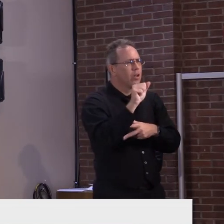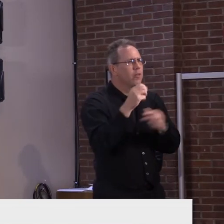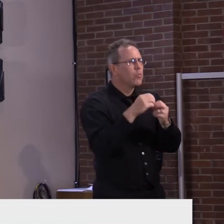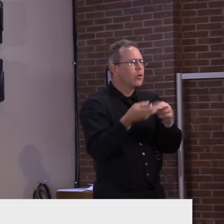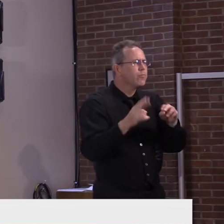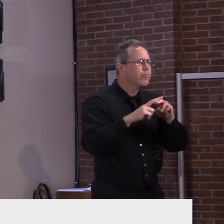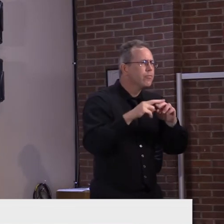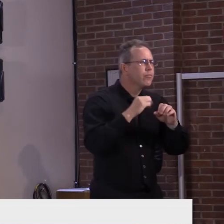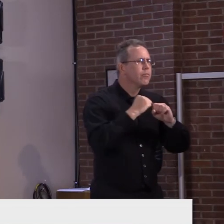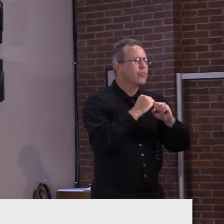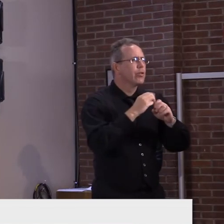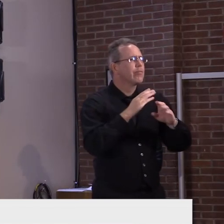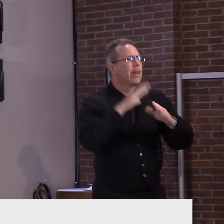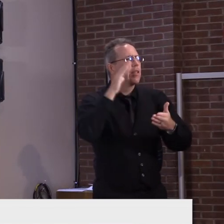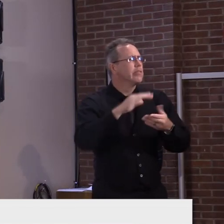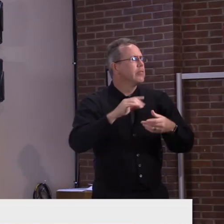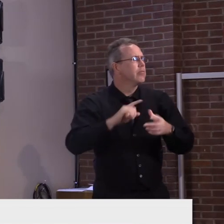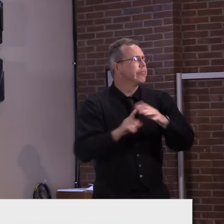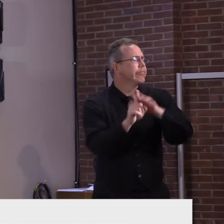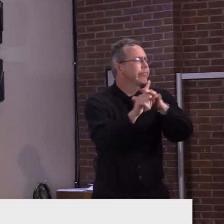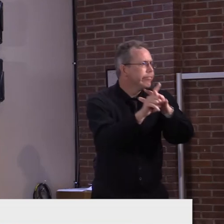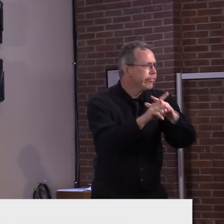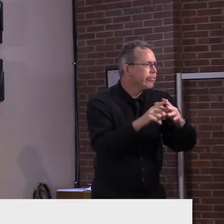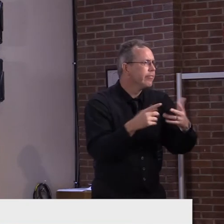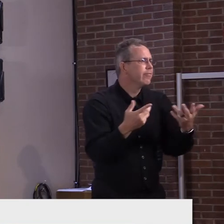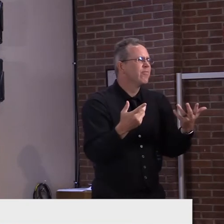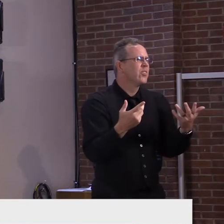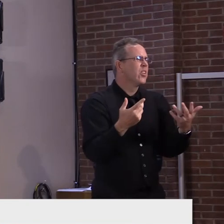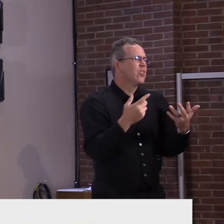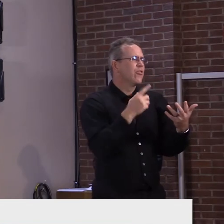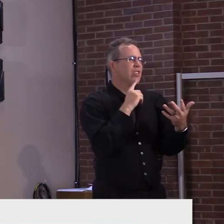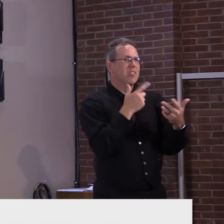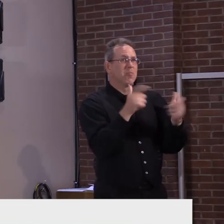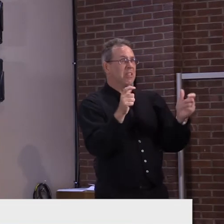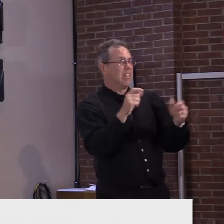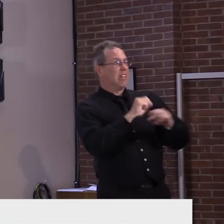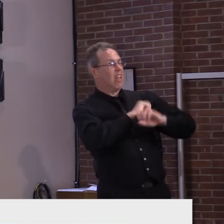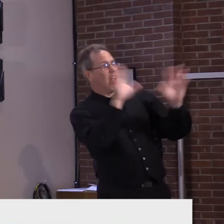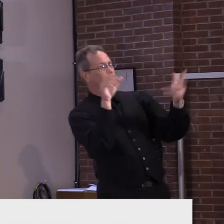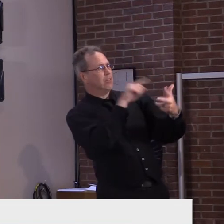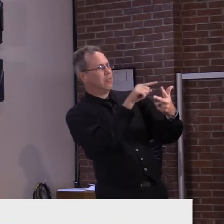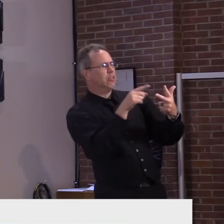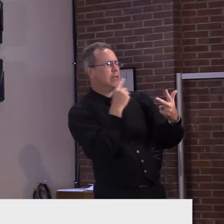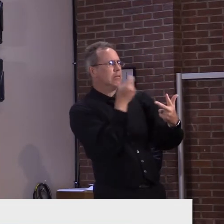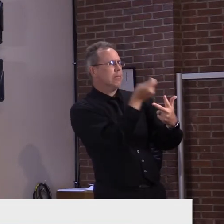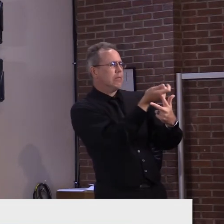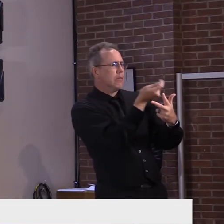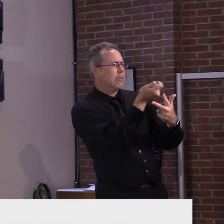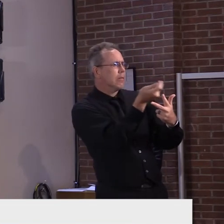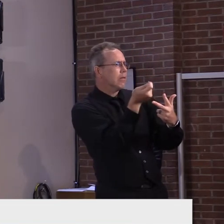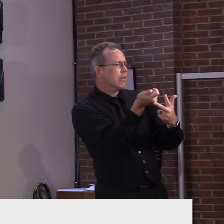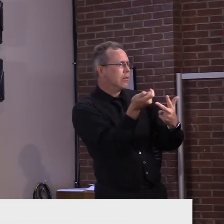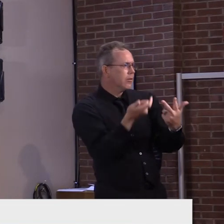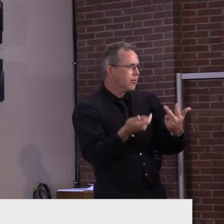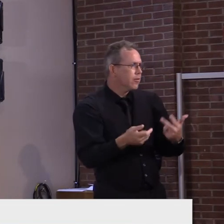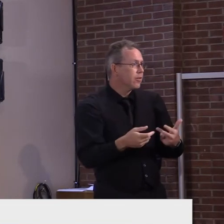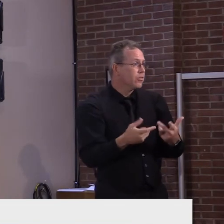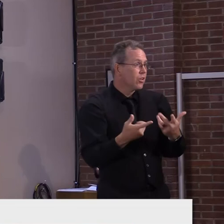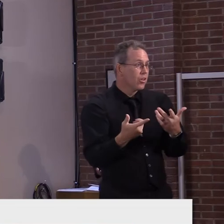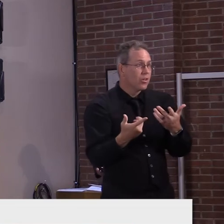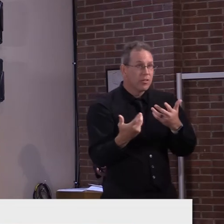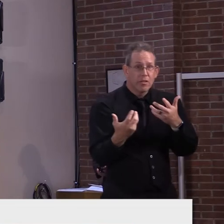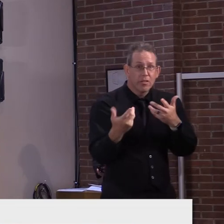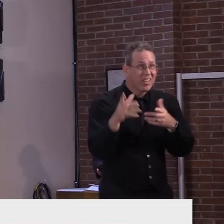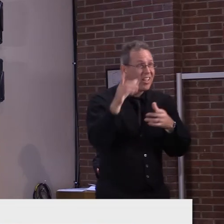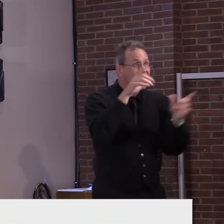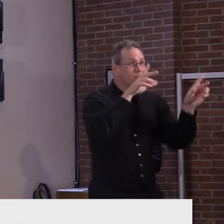avoiding a breakthrough case. So that does indirectly support the study you're talking about. But the reality is,